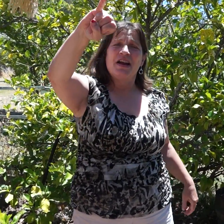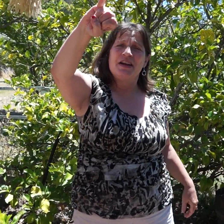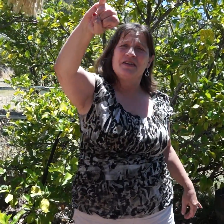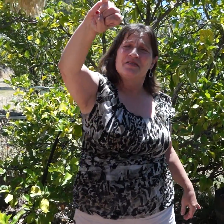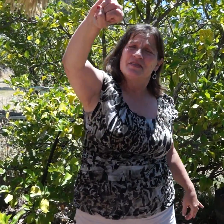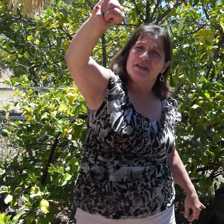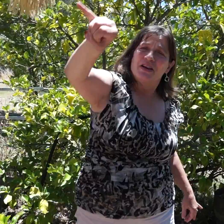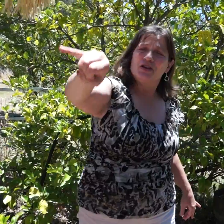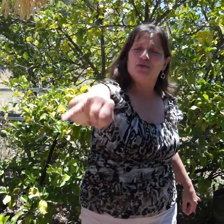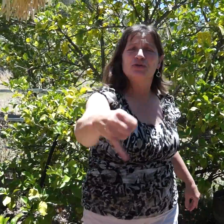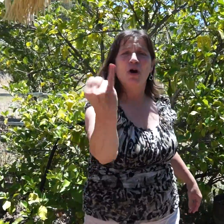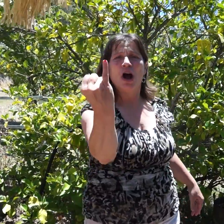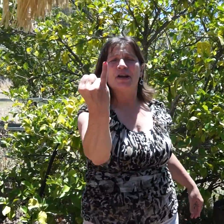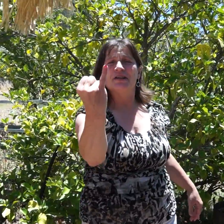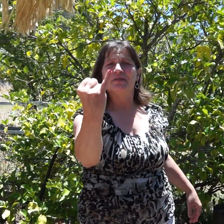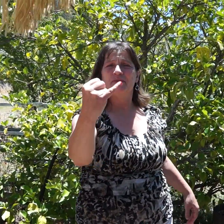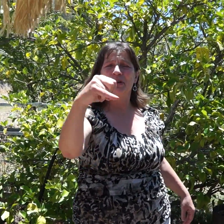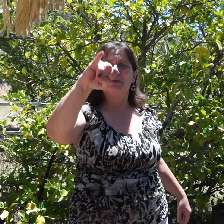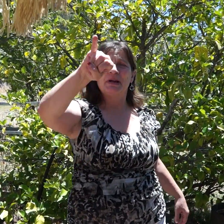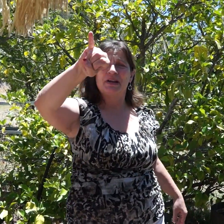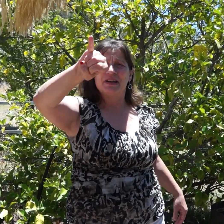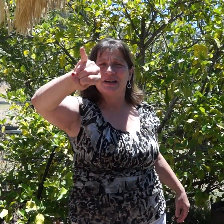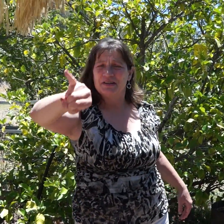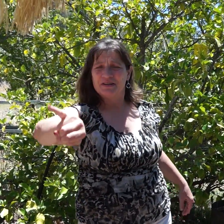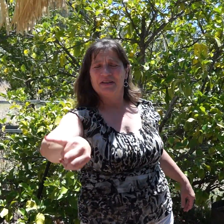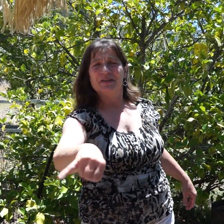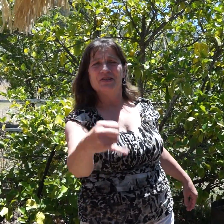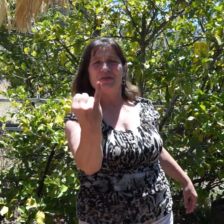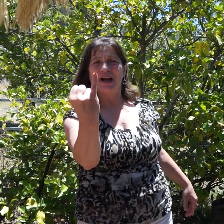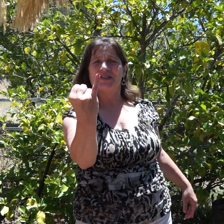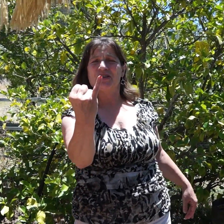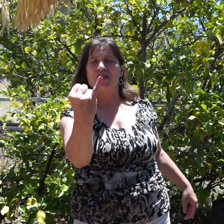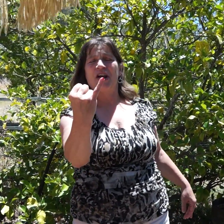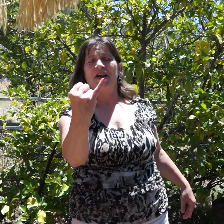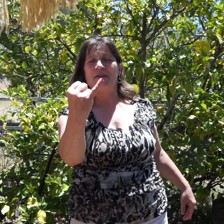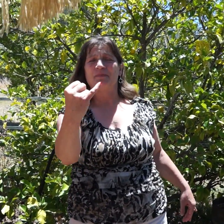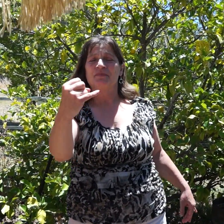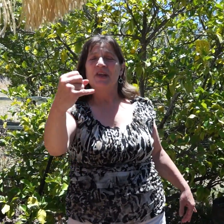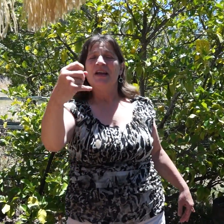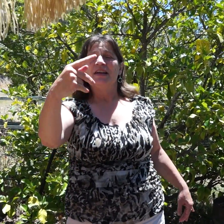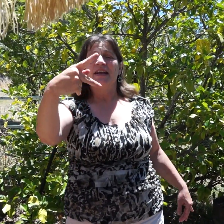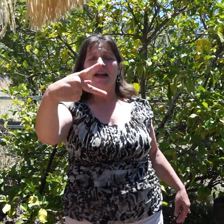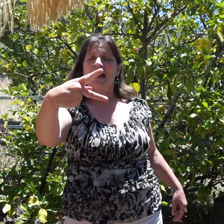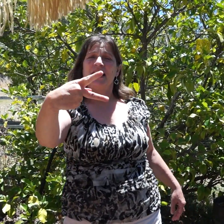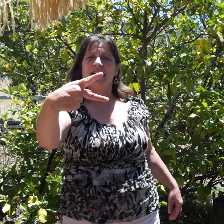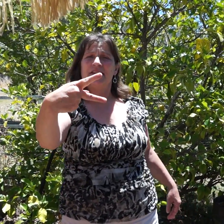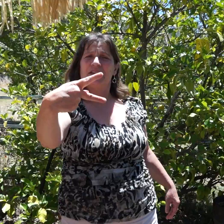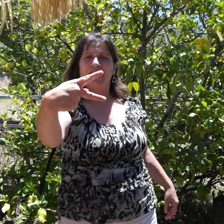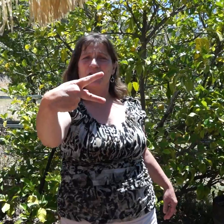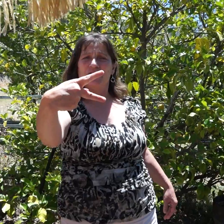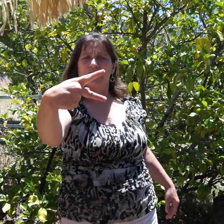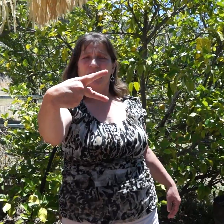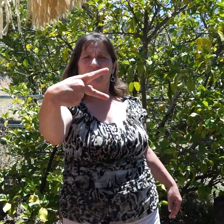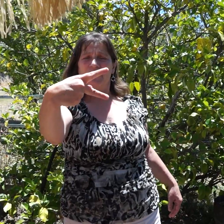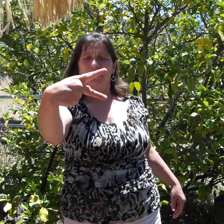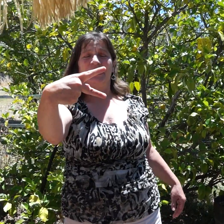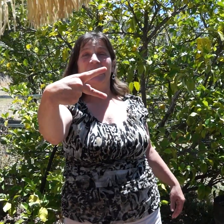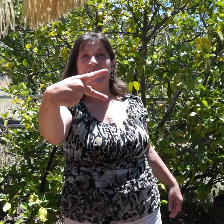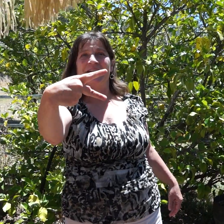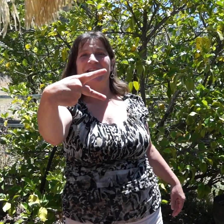J, you draw it with your pinky. So that's a J. K is the letters of, or the legs of